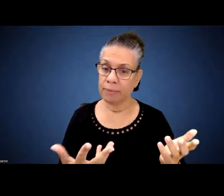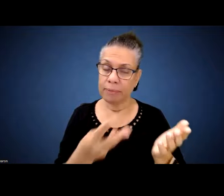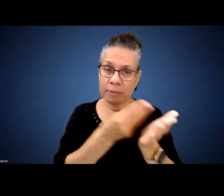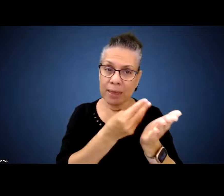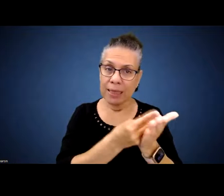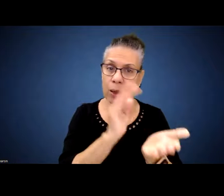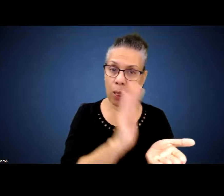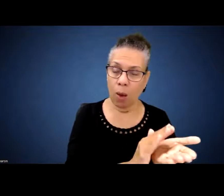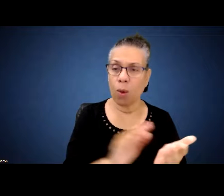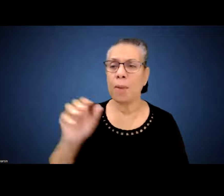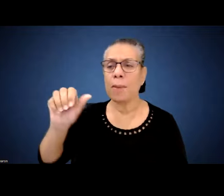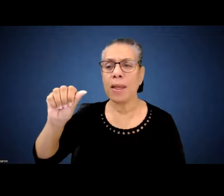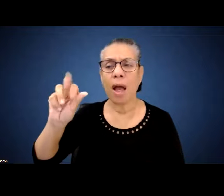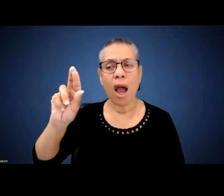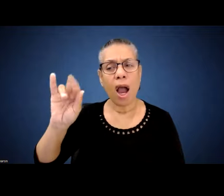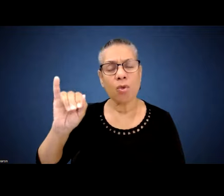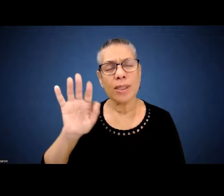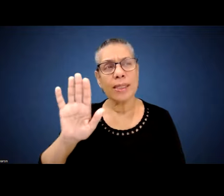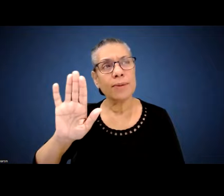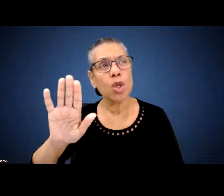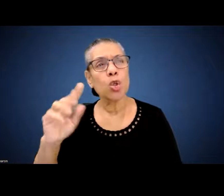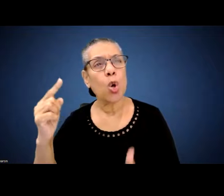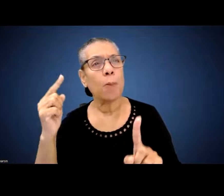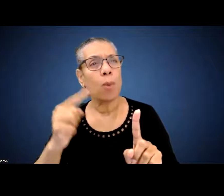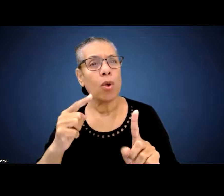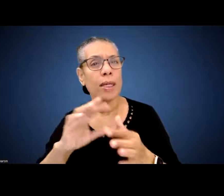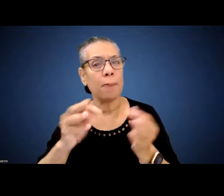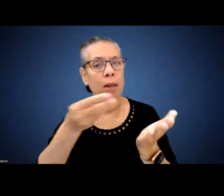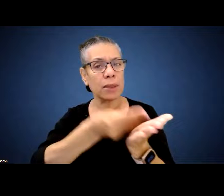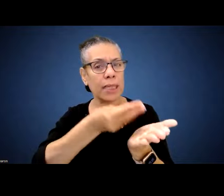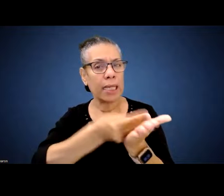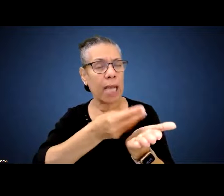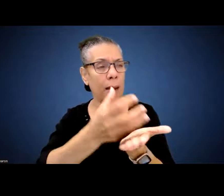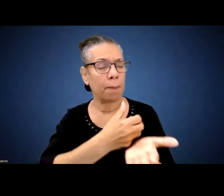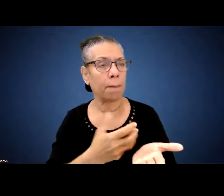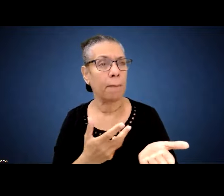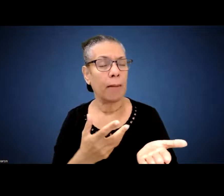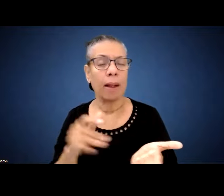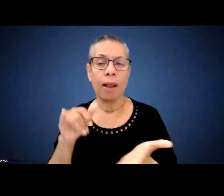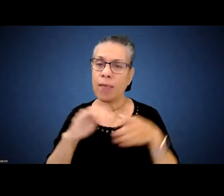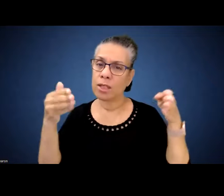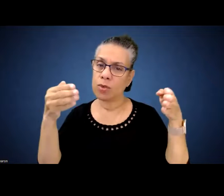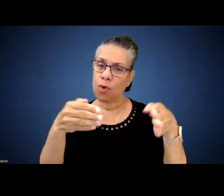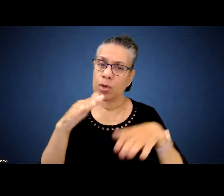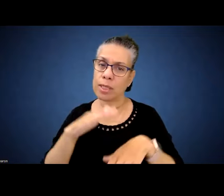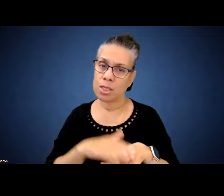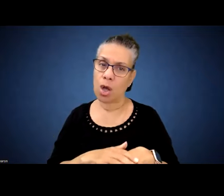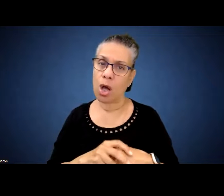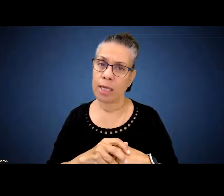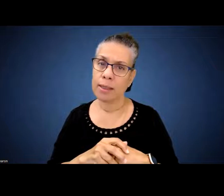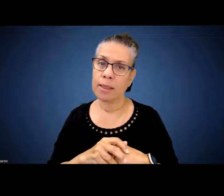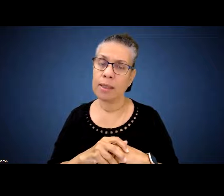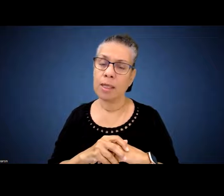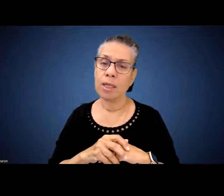Ari, it might be that your point about that, I think, is really focusing on whether the